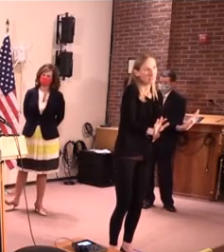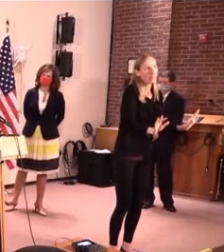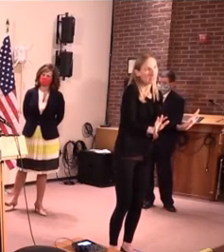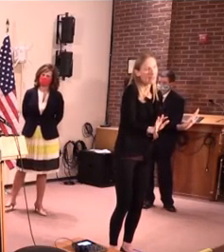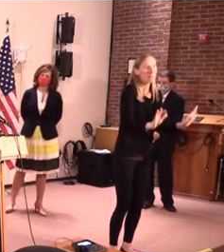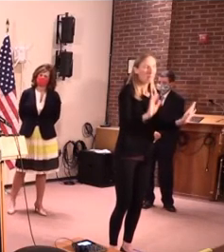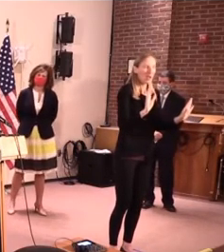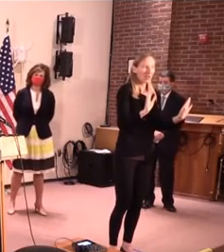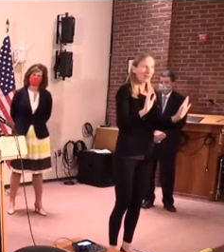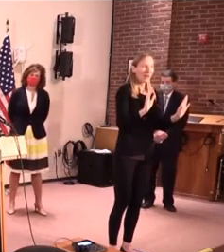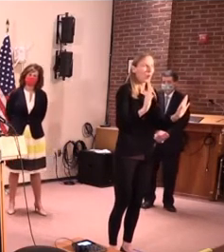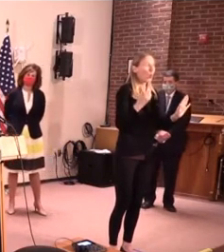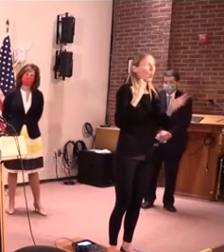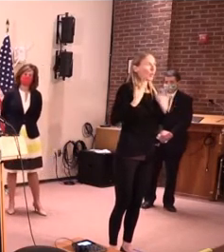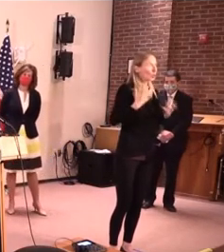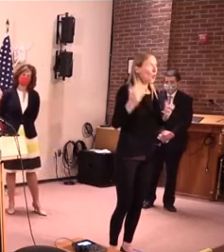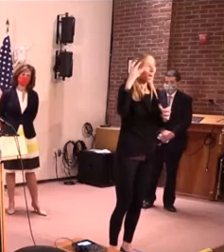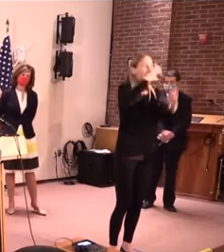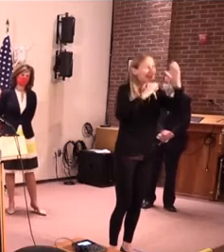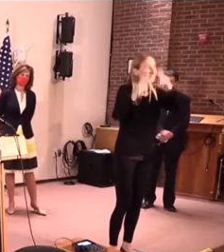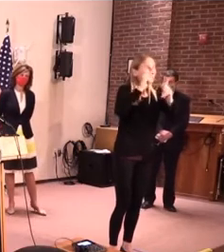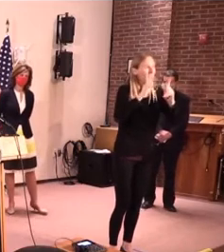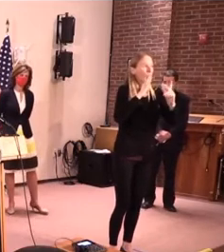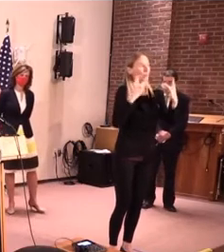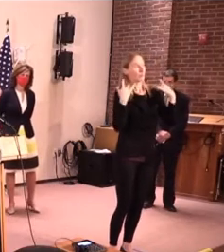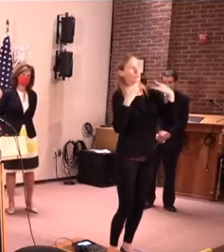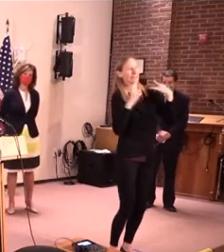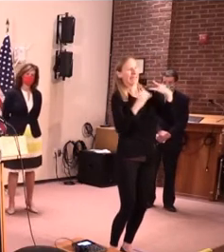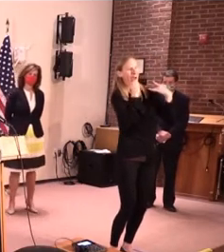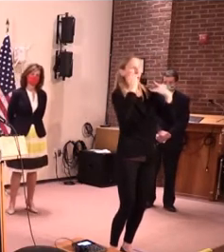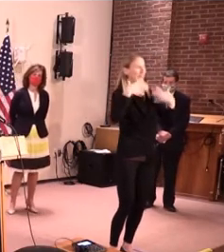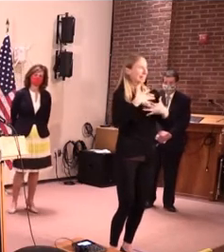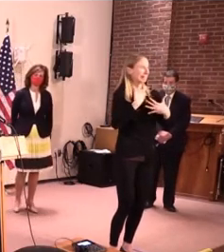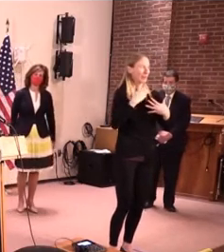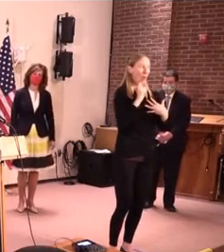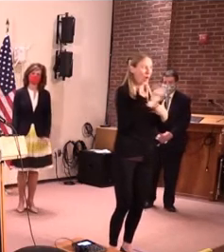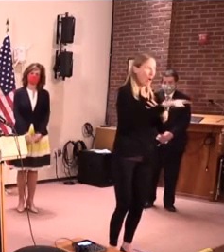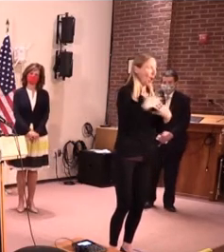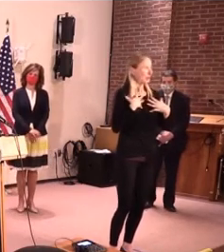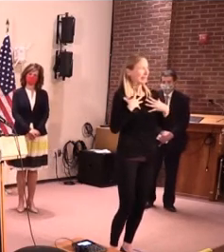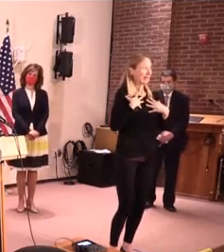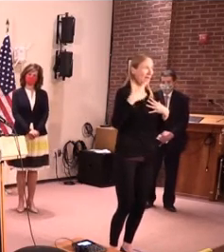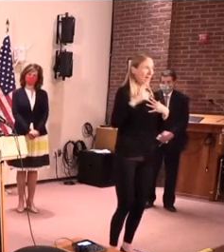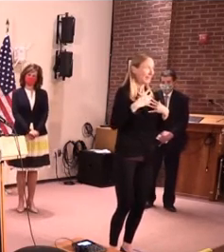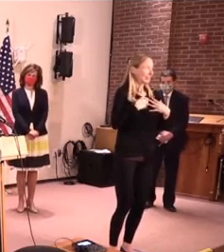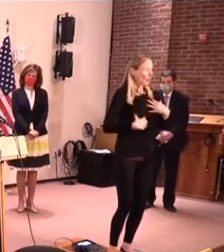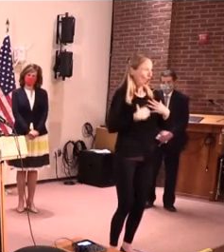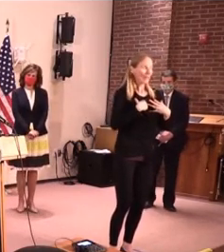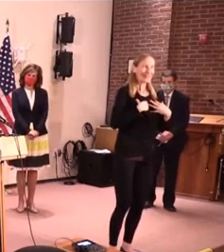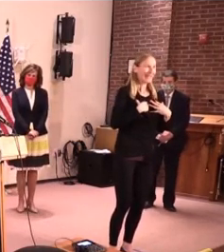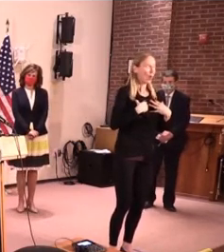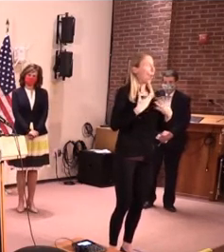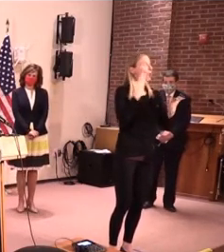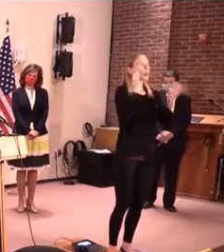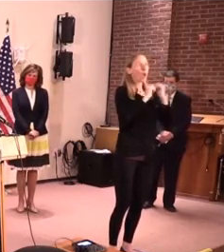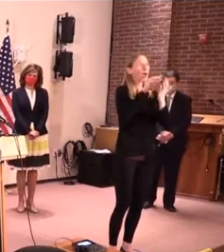but we want to make sure we're not missing anybody that from a perspective that aren't